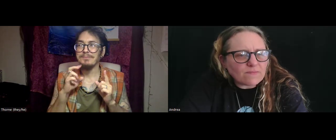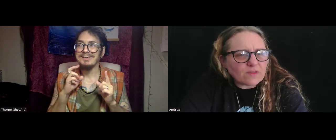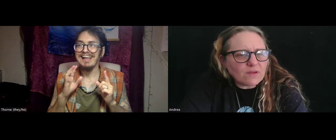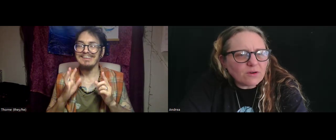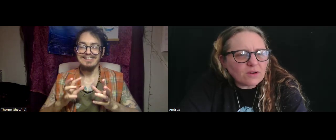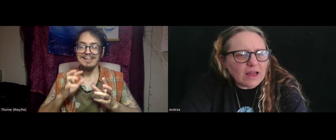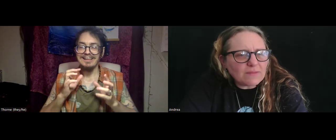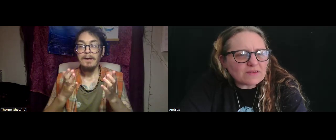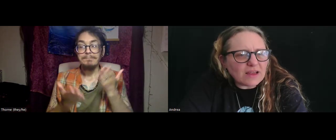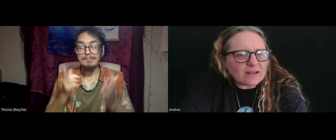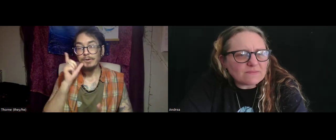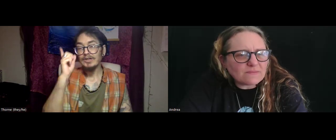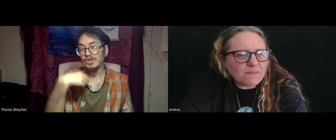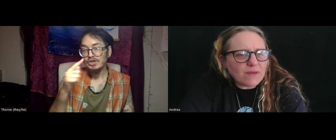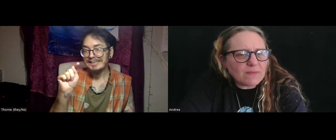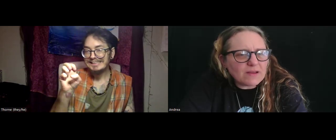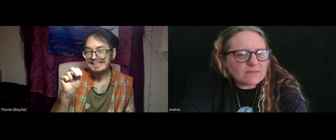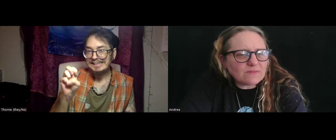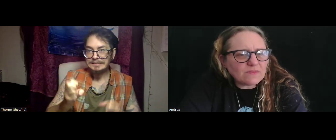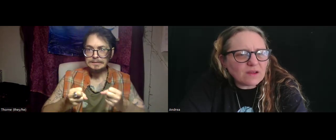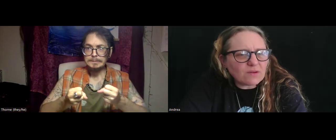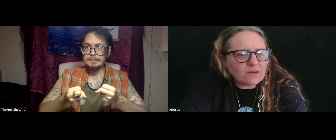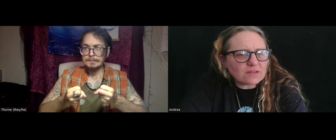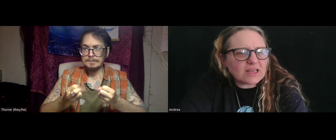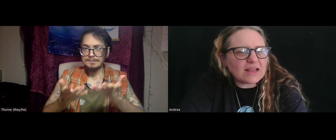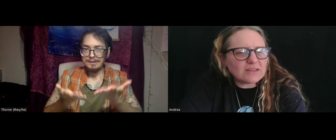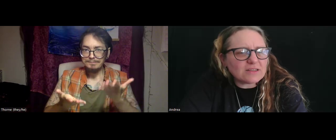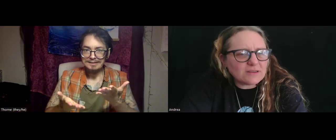So Mercury and Cab is like maybe they would look tense.